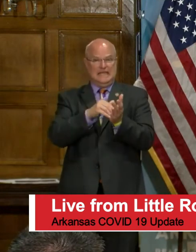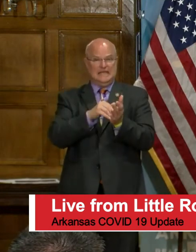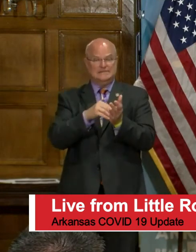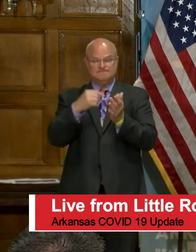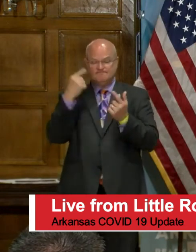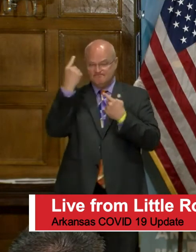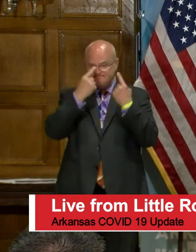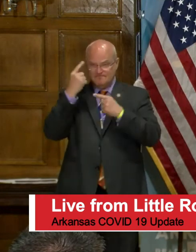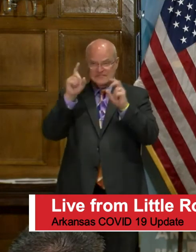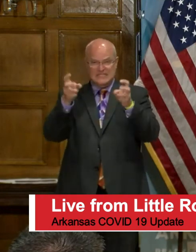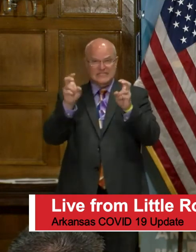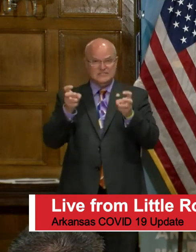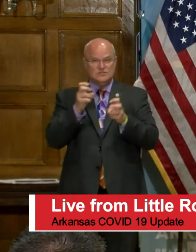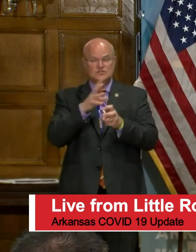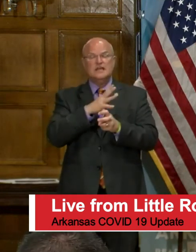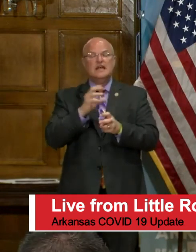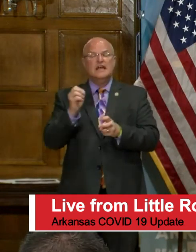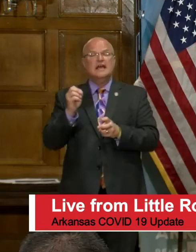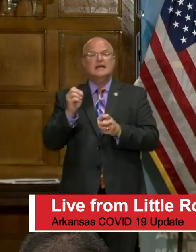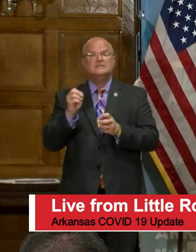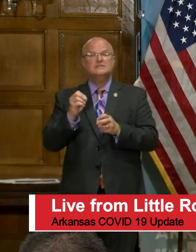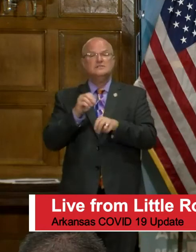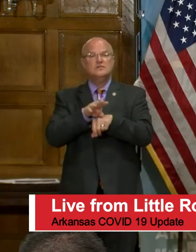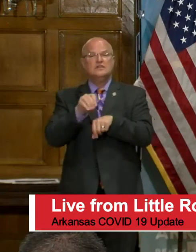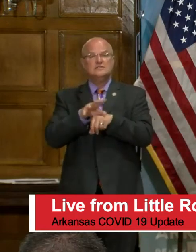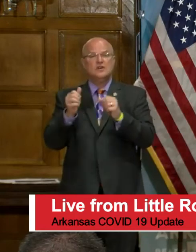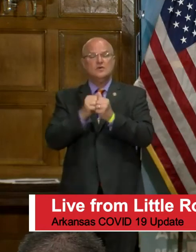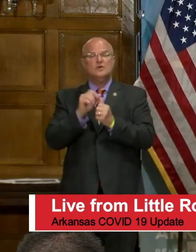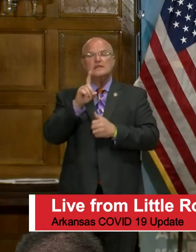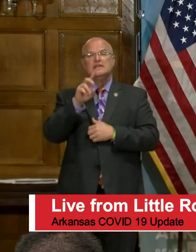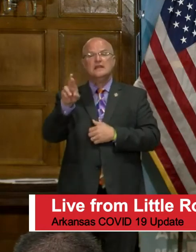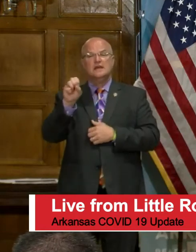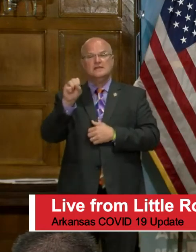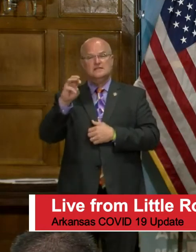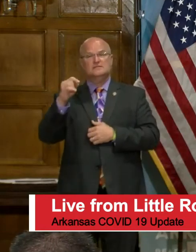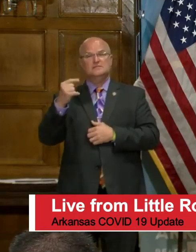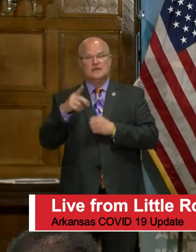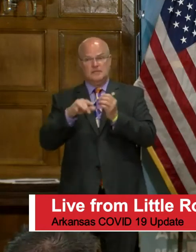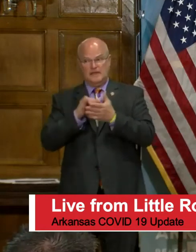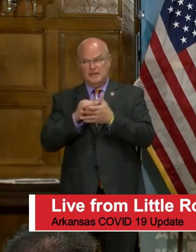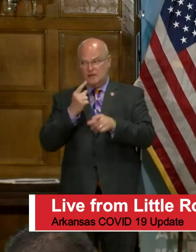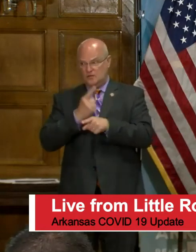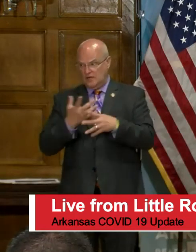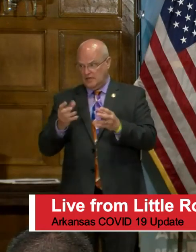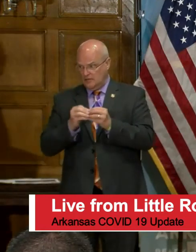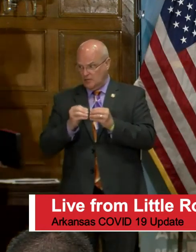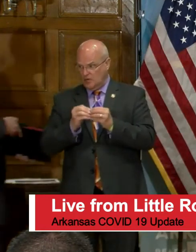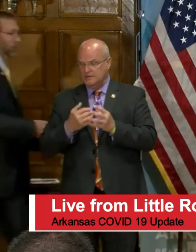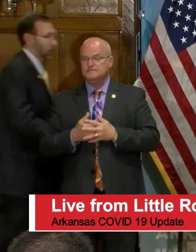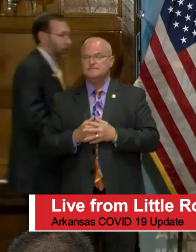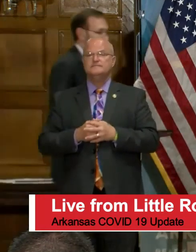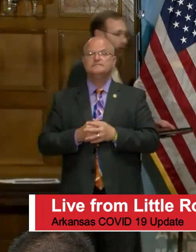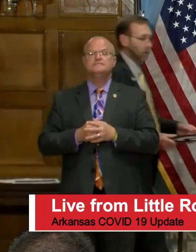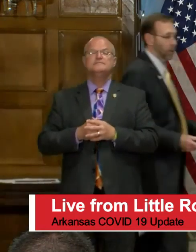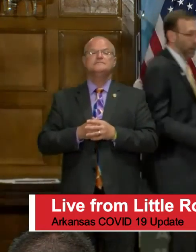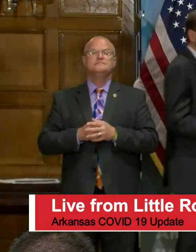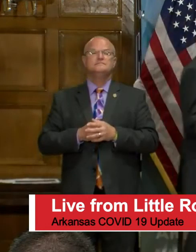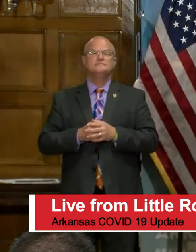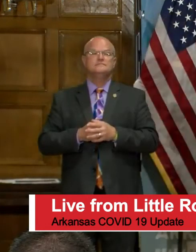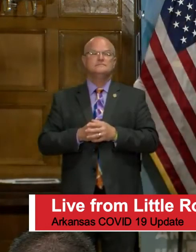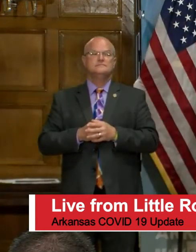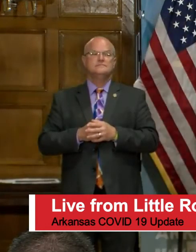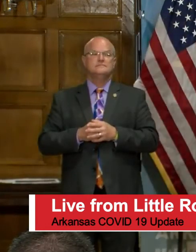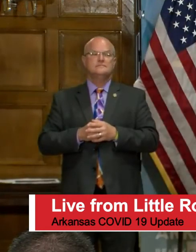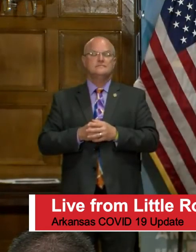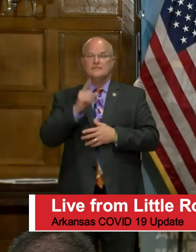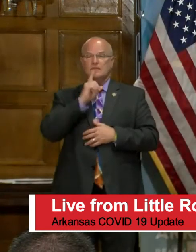to consider those issues and to consult with Dr. Smith on that. Dr. Smith, did you have anything to